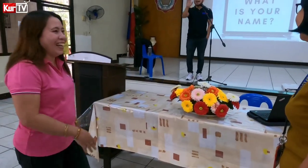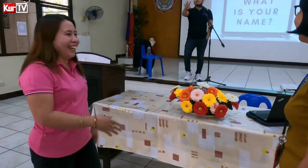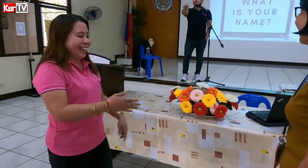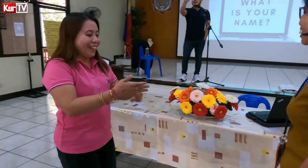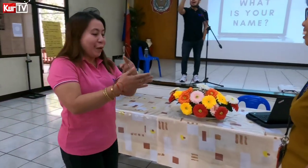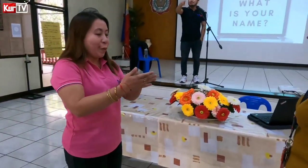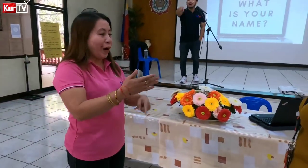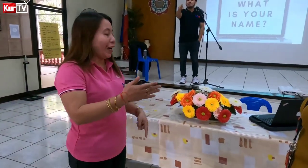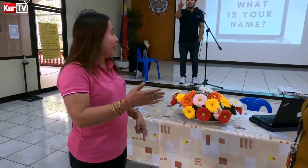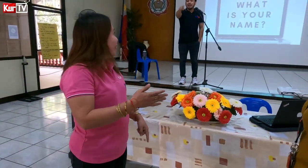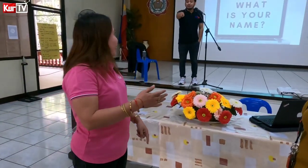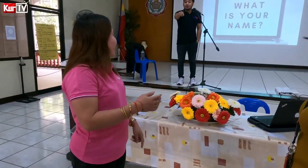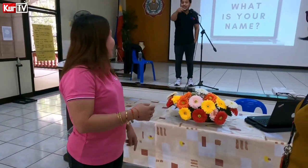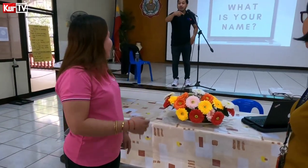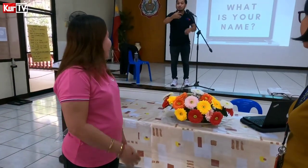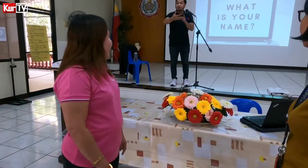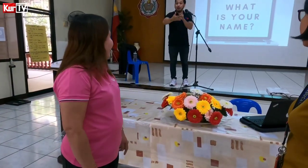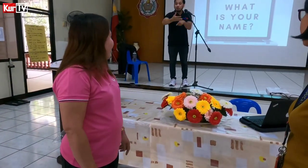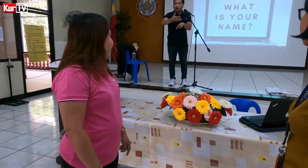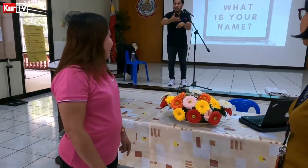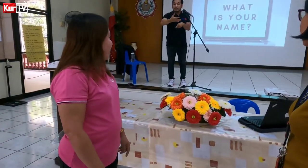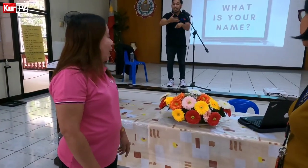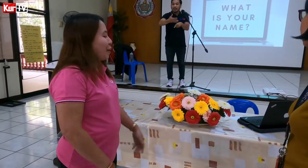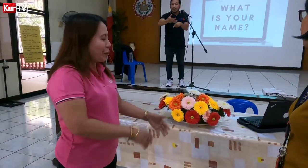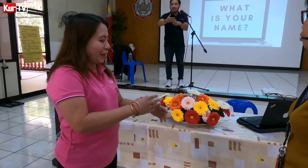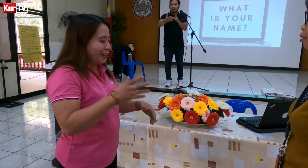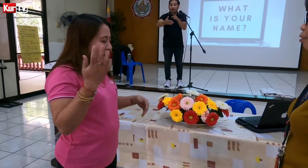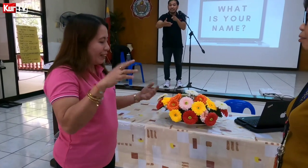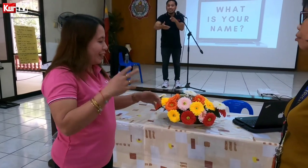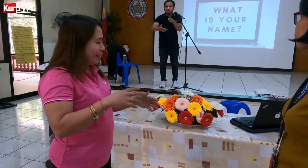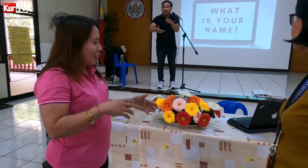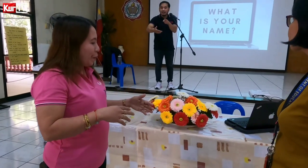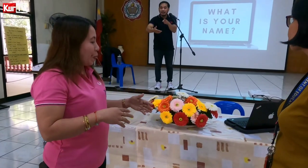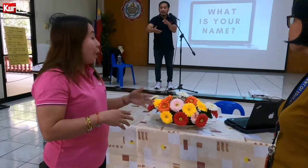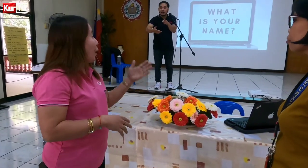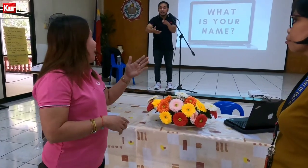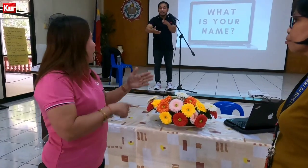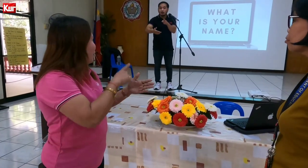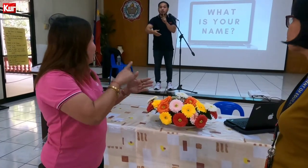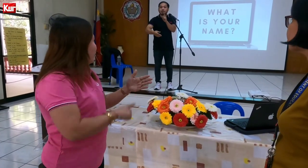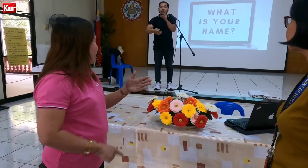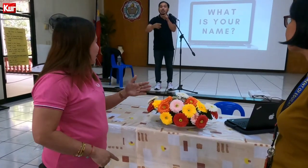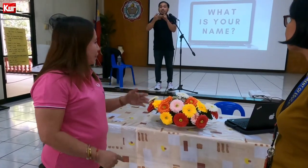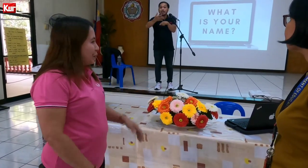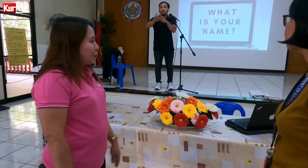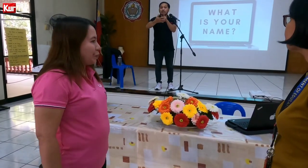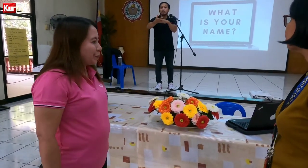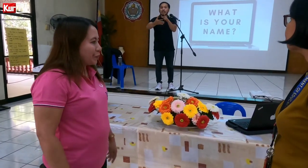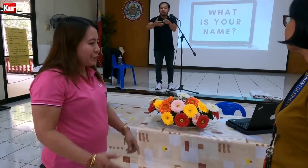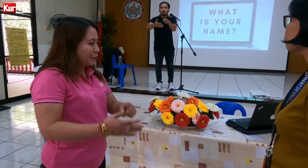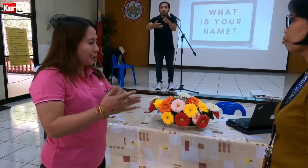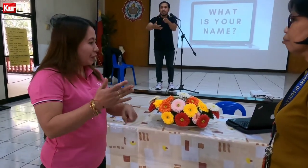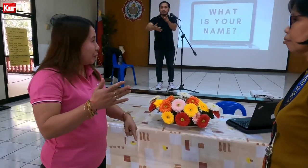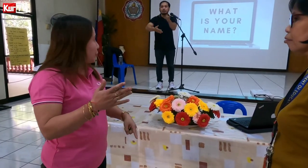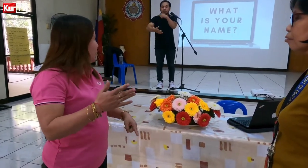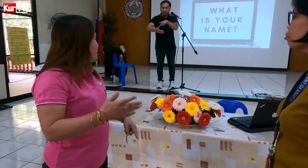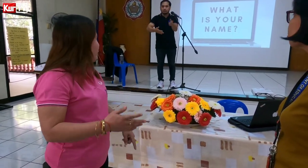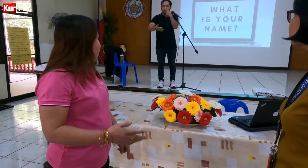Ma'am! Ma'am! Dahil yung ginagawa mo pag-what? Left-handed ka ba? Oo. Oh, you better gamit your left ka lang. Napuli ka to.